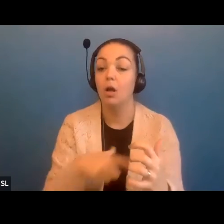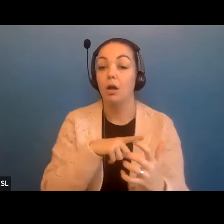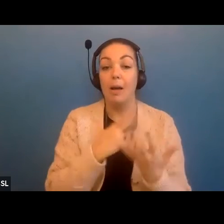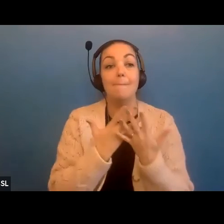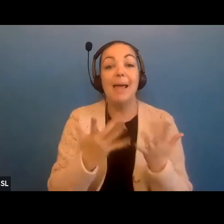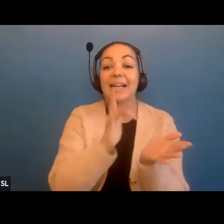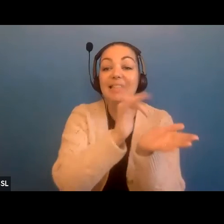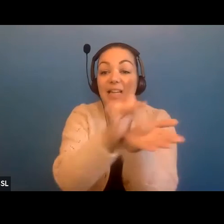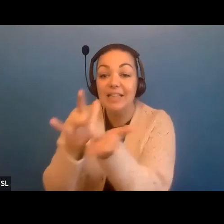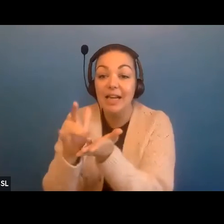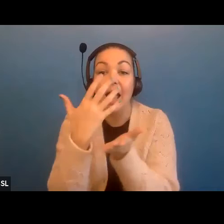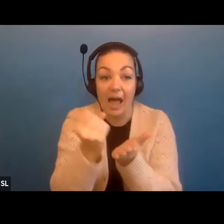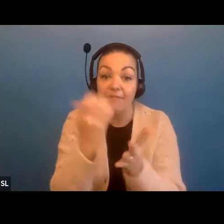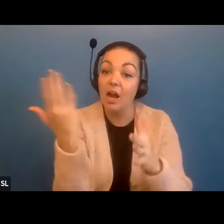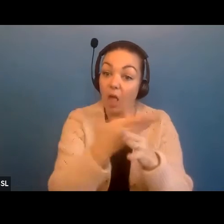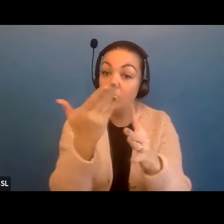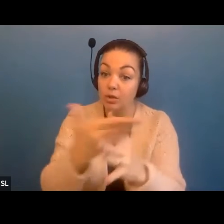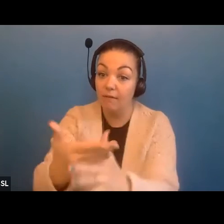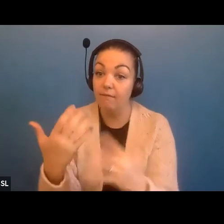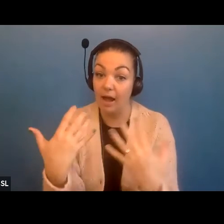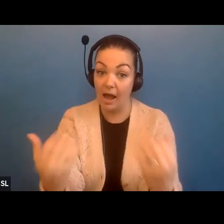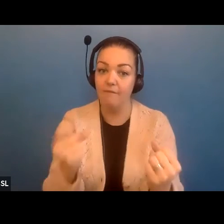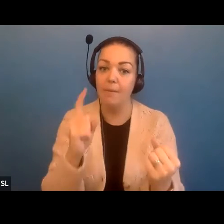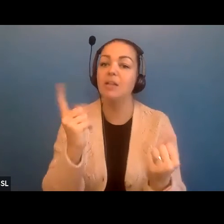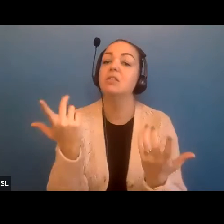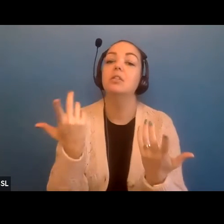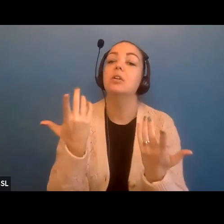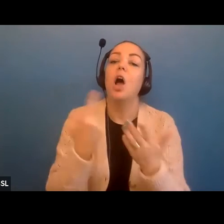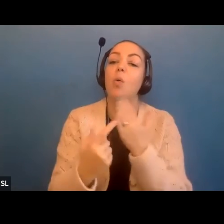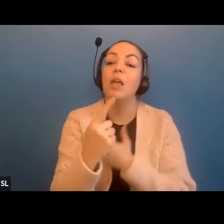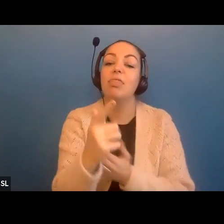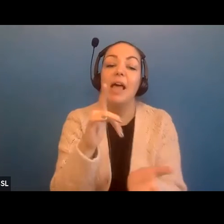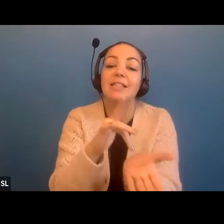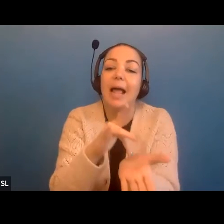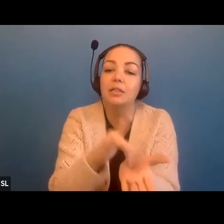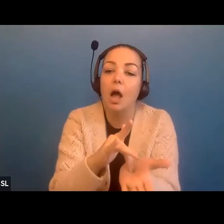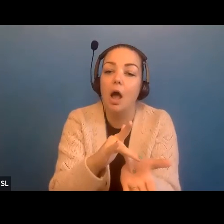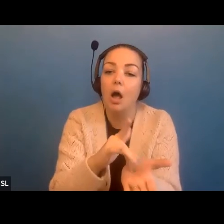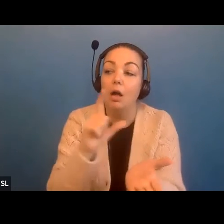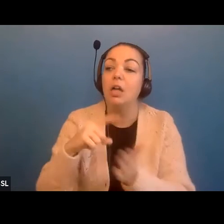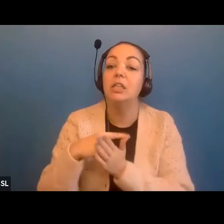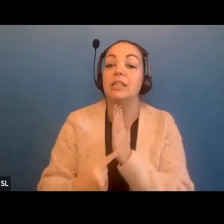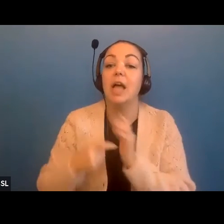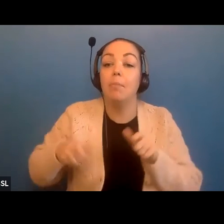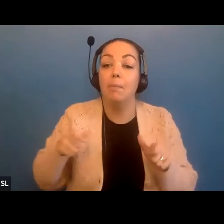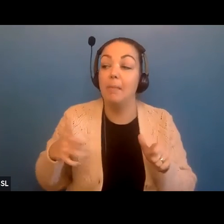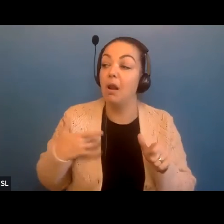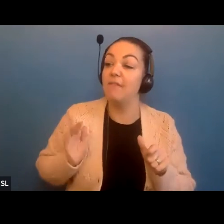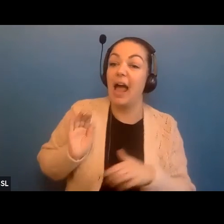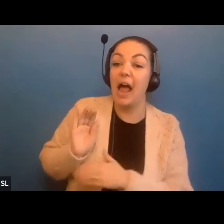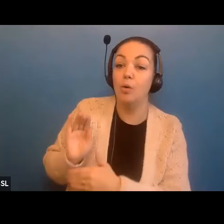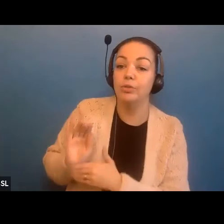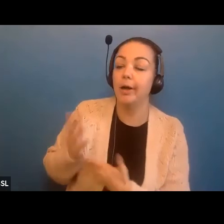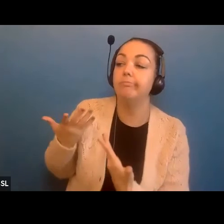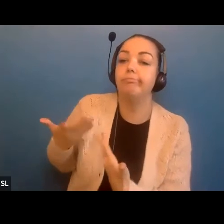see the inclusive design limited only for the visibility in the city center, but left behind the disabled people who are living in the